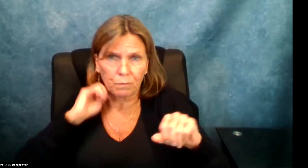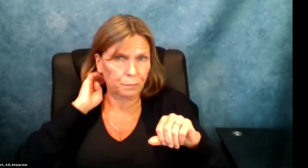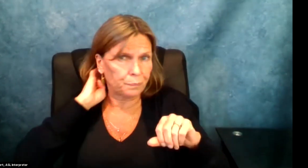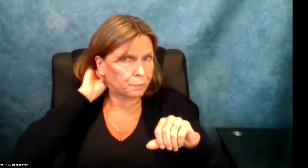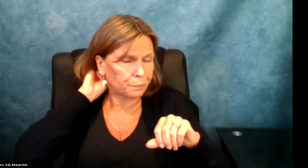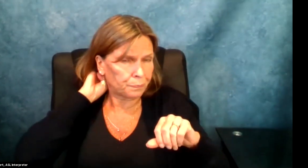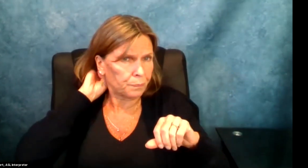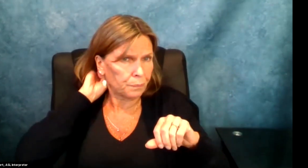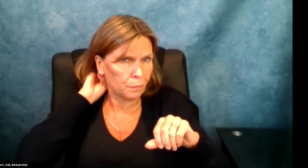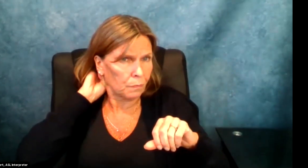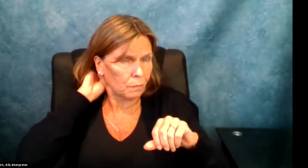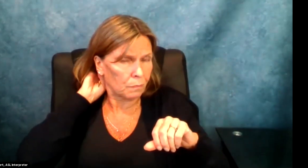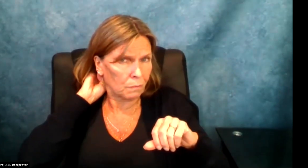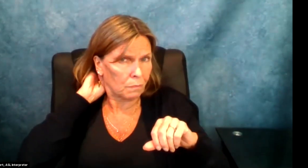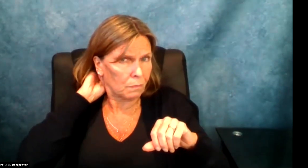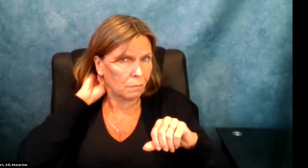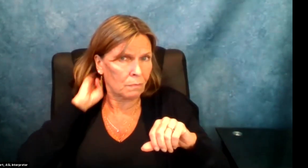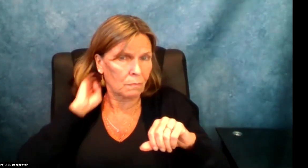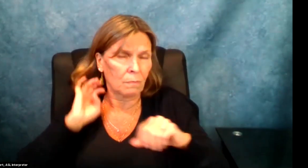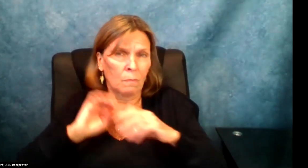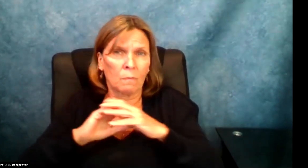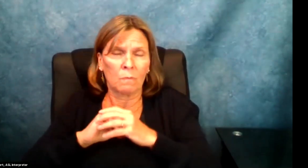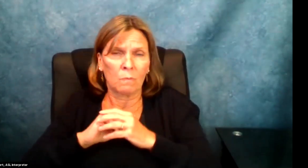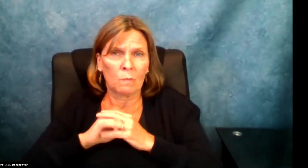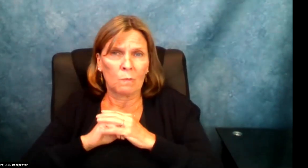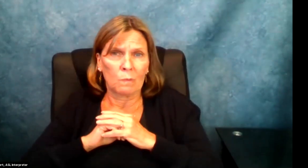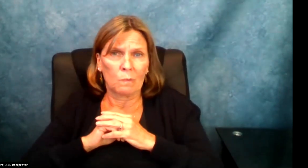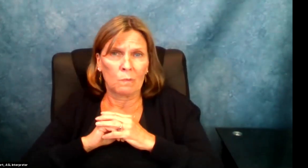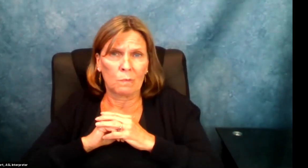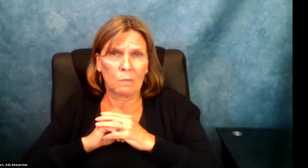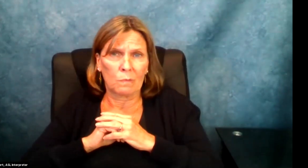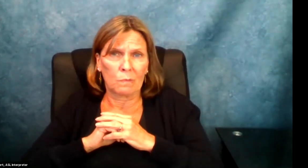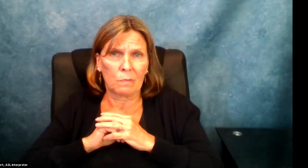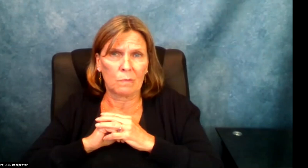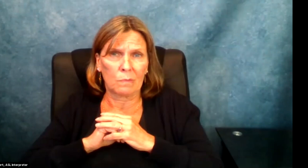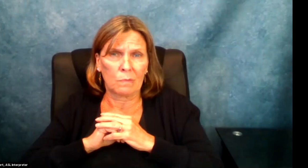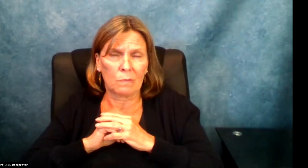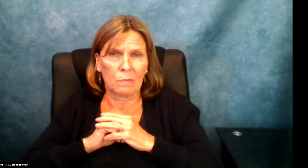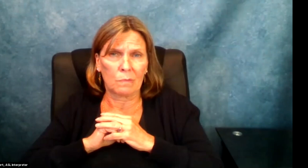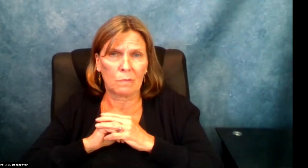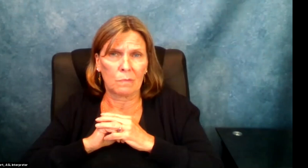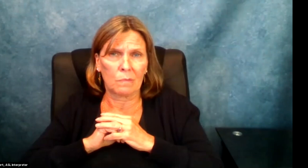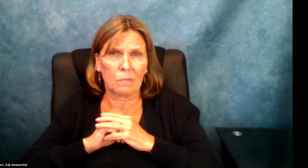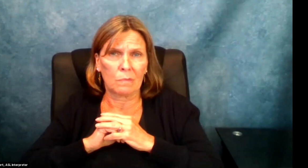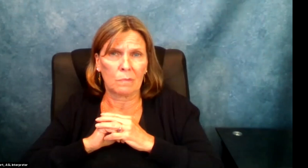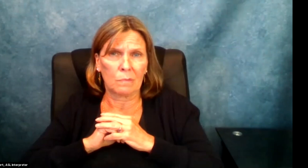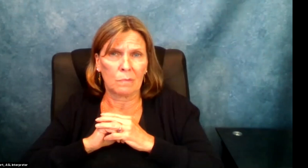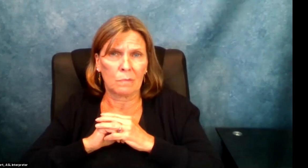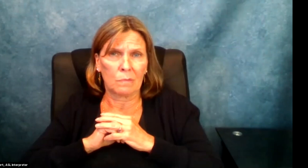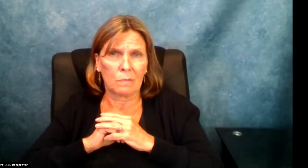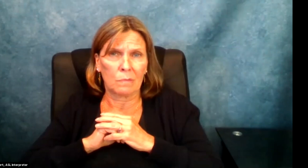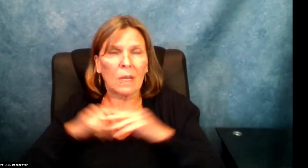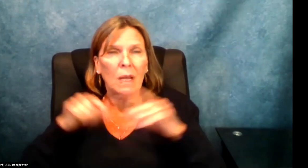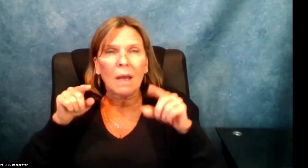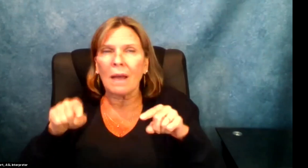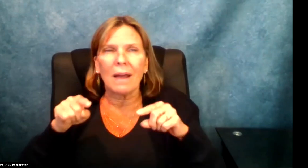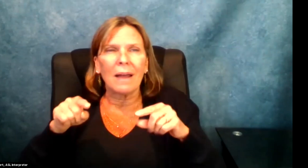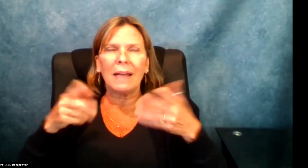it, and one of the numbers is the same, 2 different numbers, that's about as close as they get.